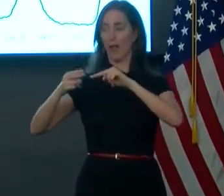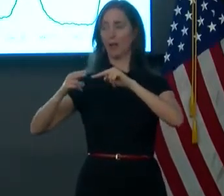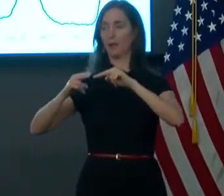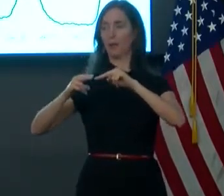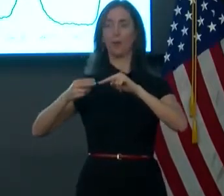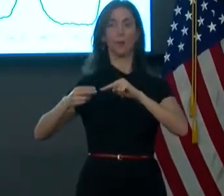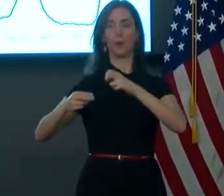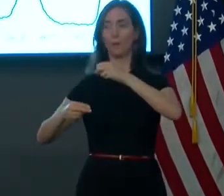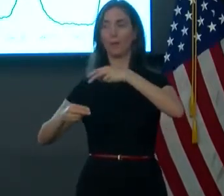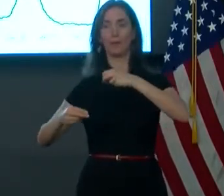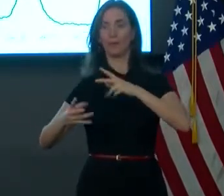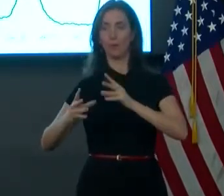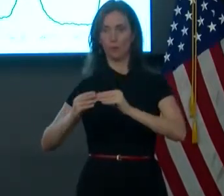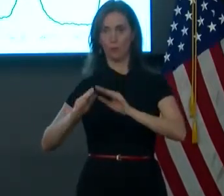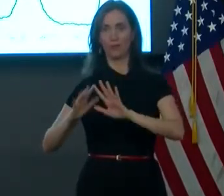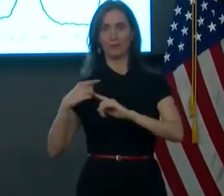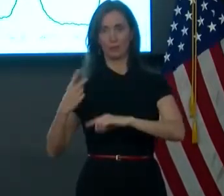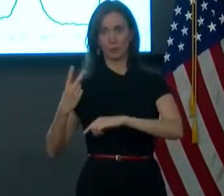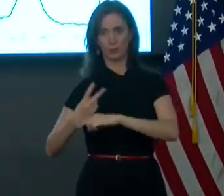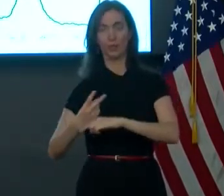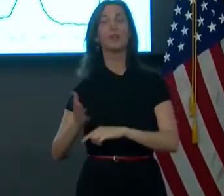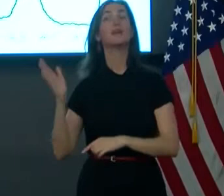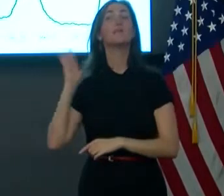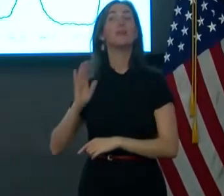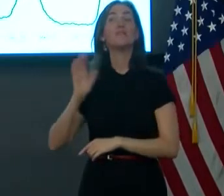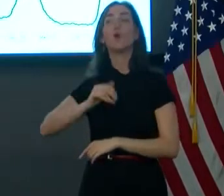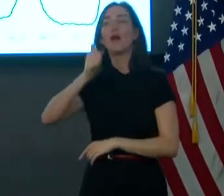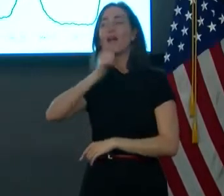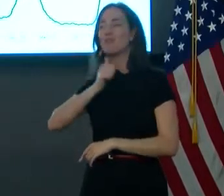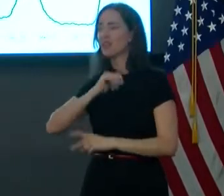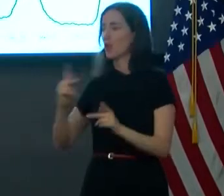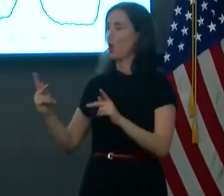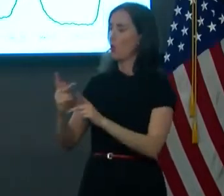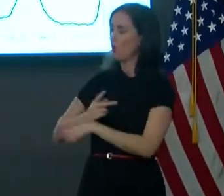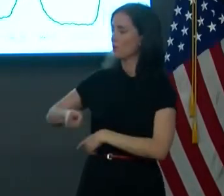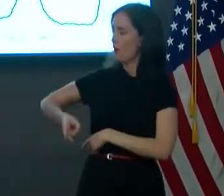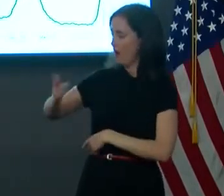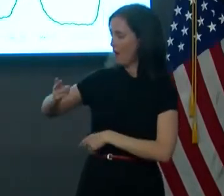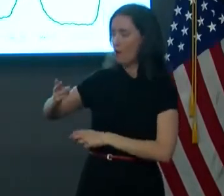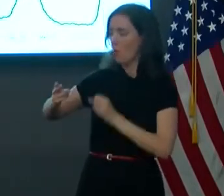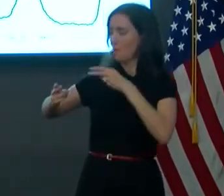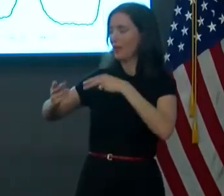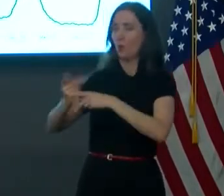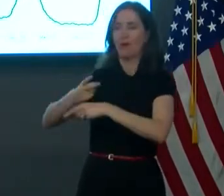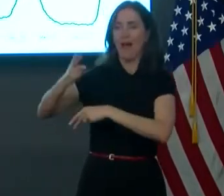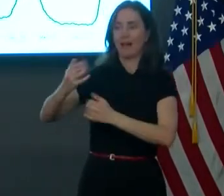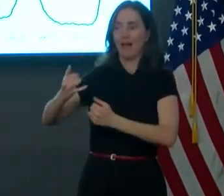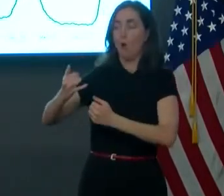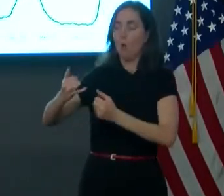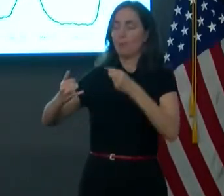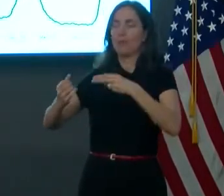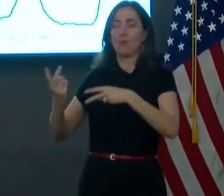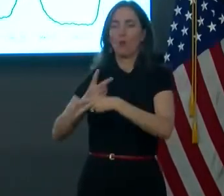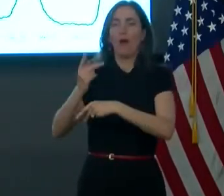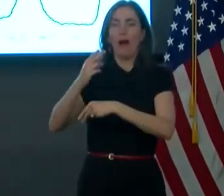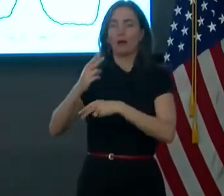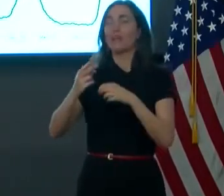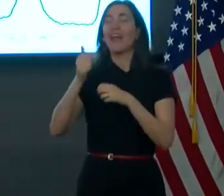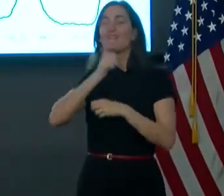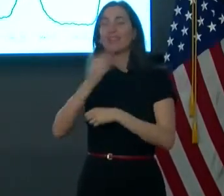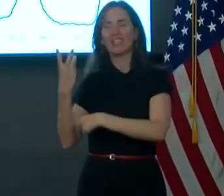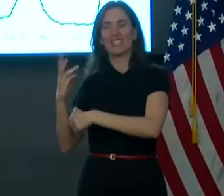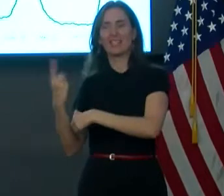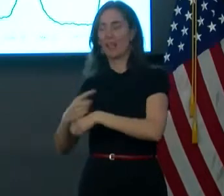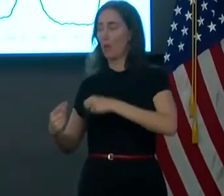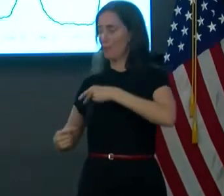days. Prior to that, we made new records the past 16 days, day on day. So it is